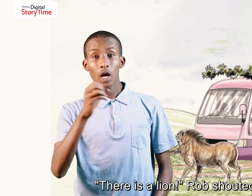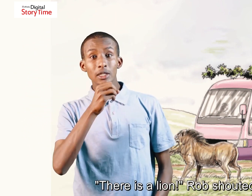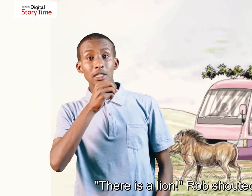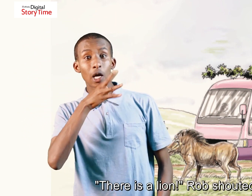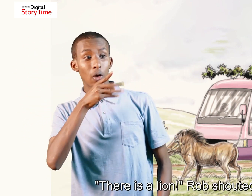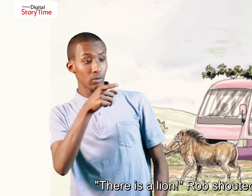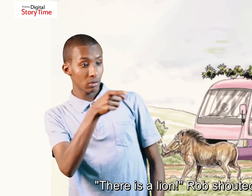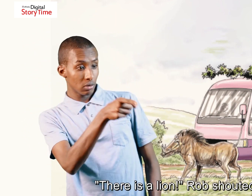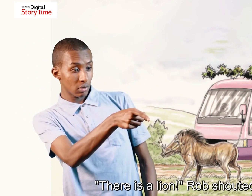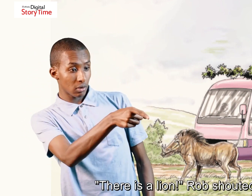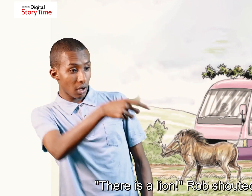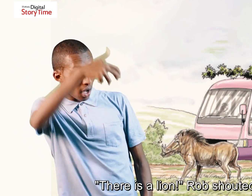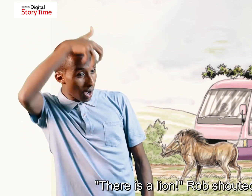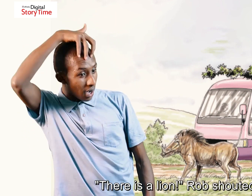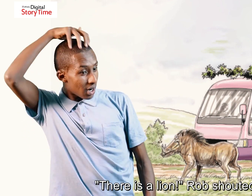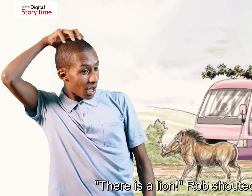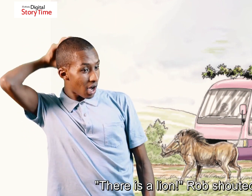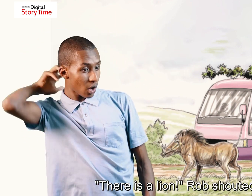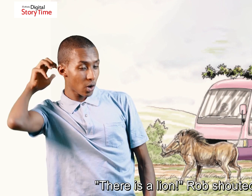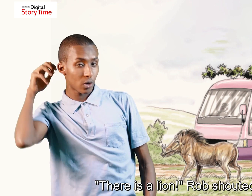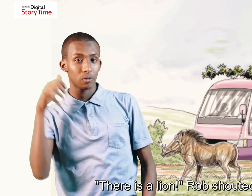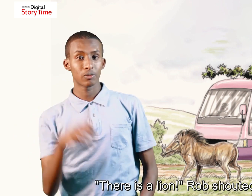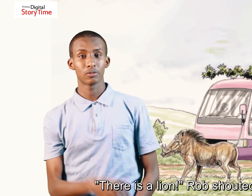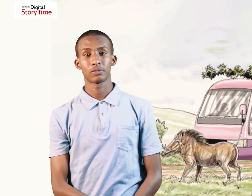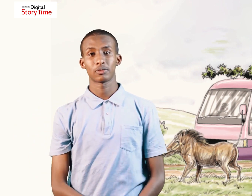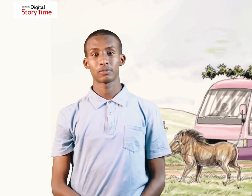is a lion," Rob shouted.